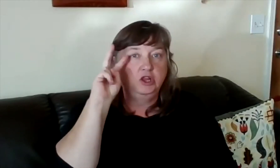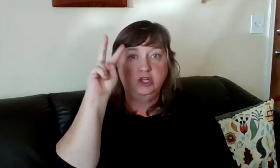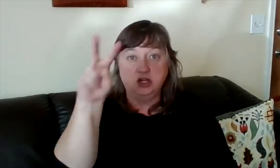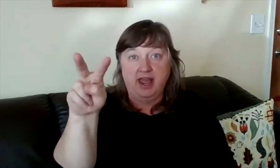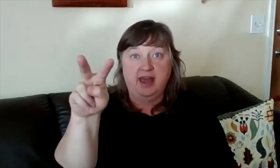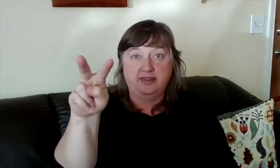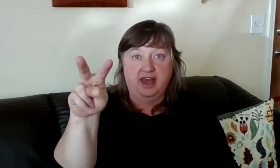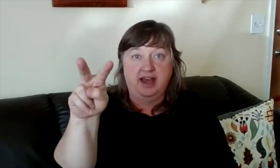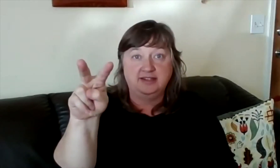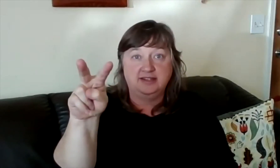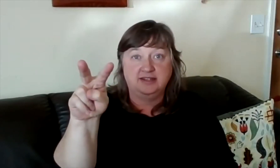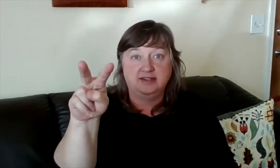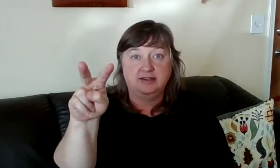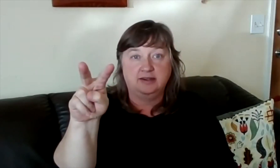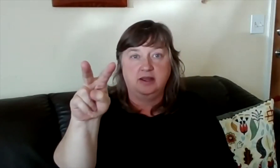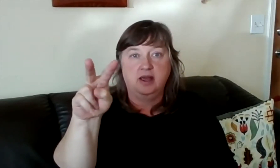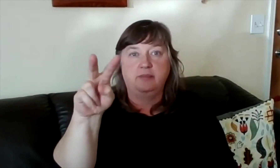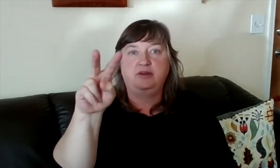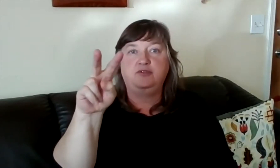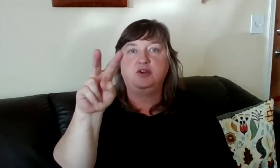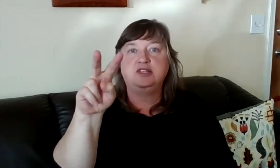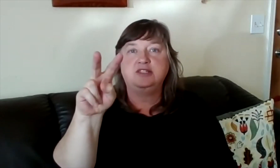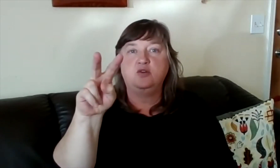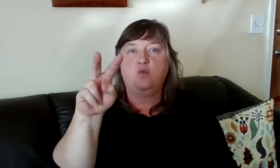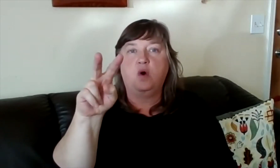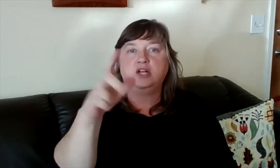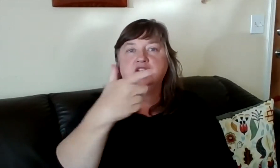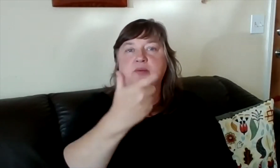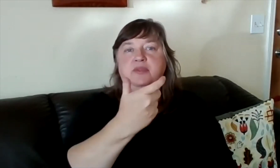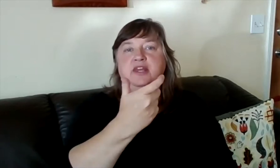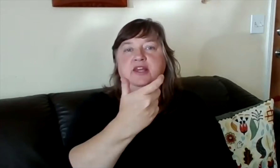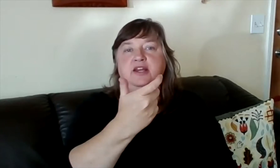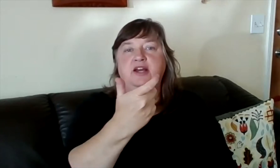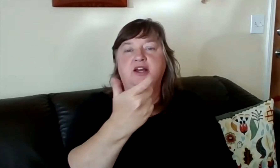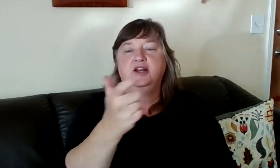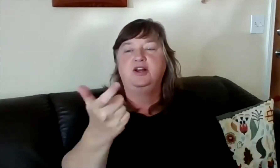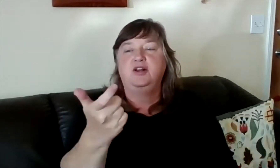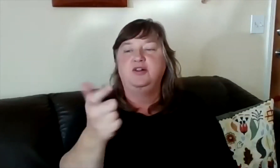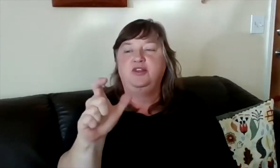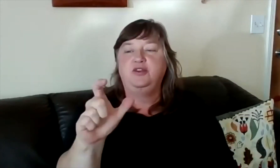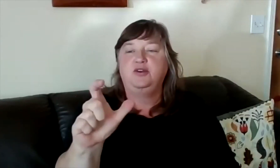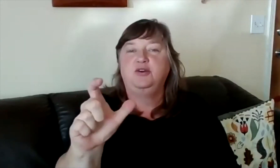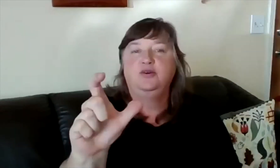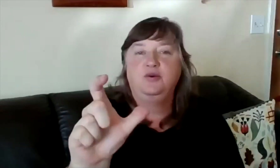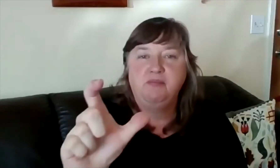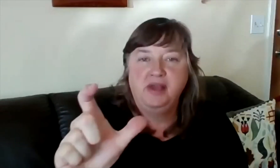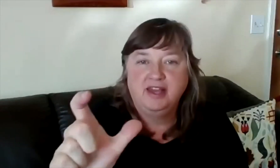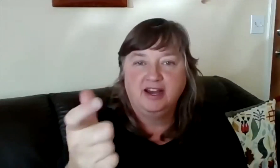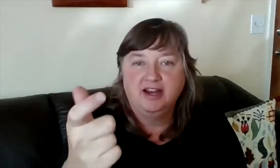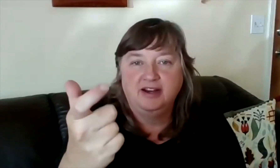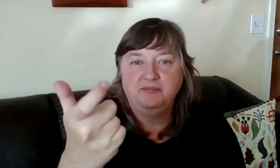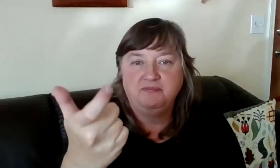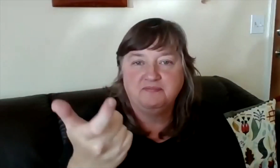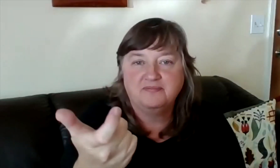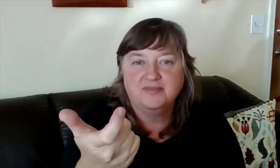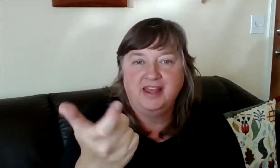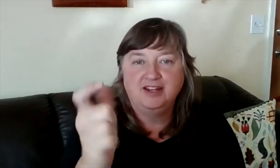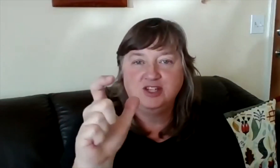look at that. But if you're going to sit and watch something, you make a hand shape